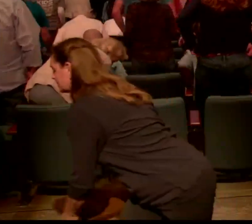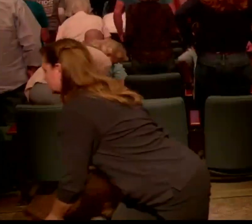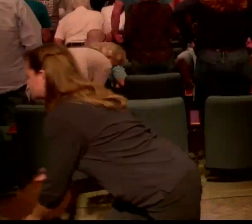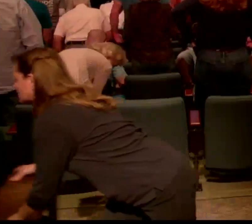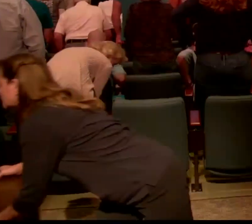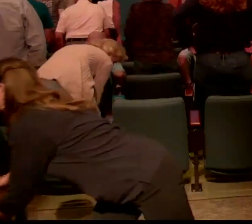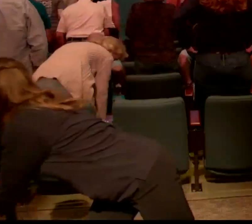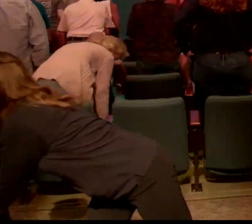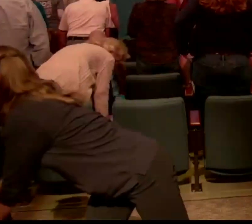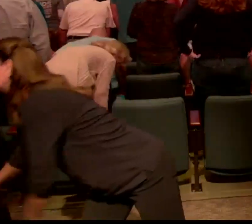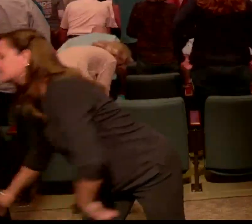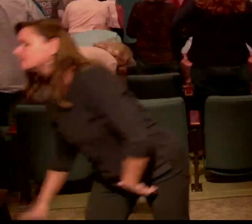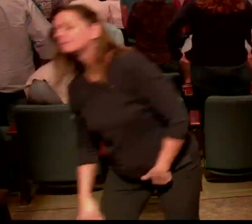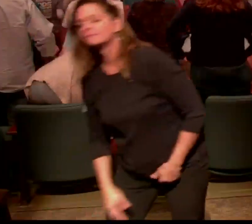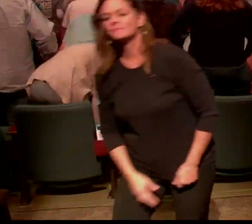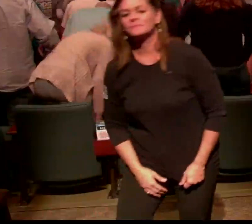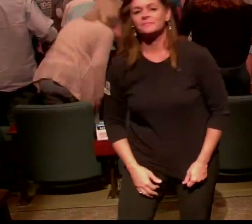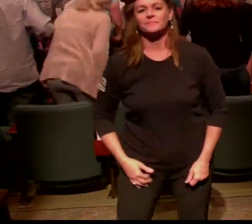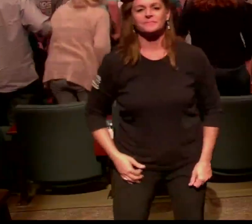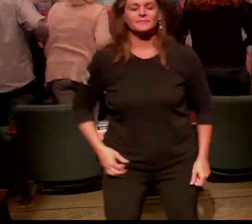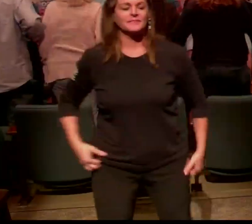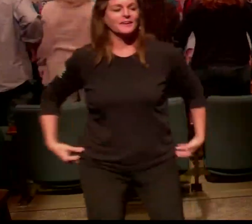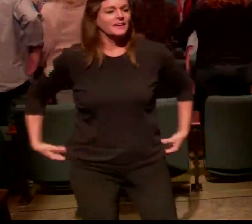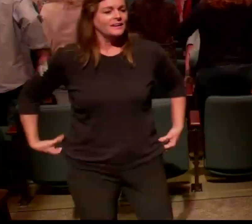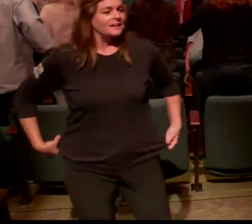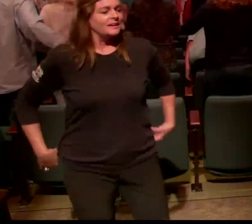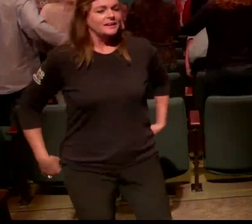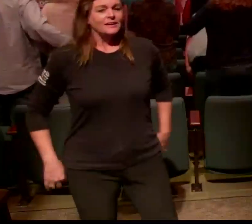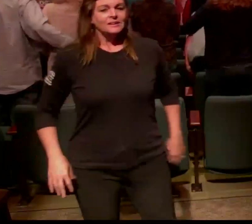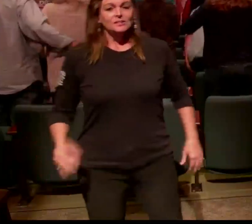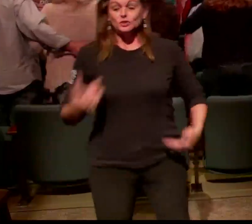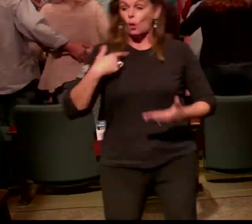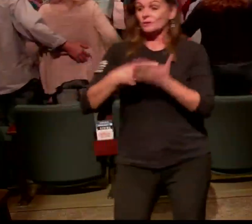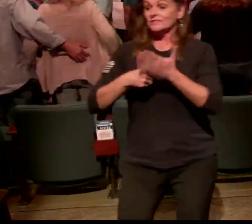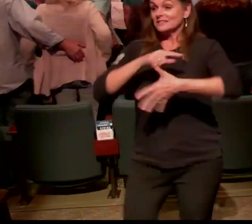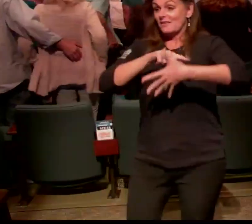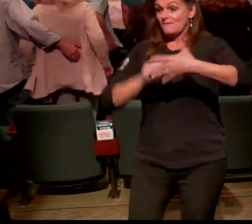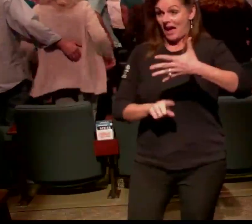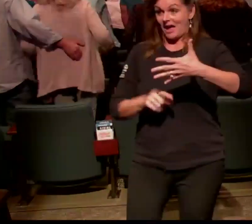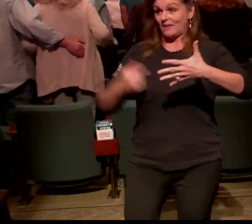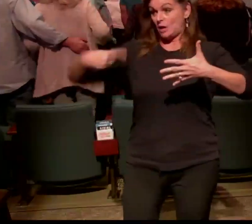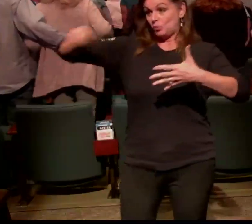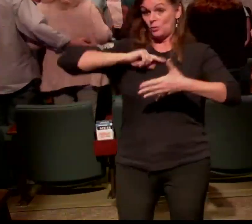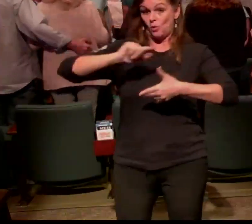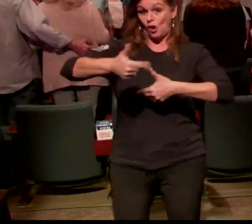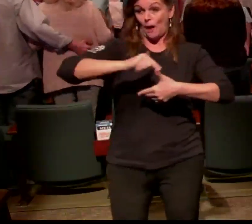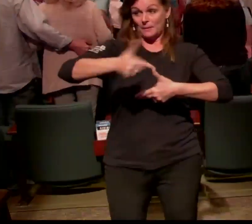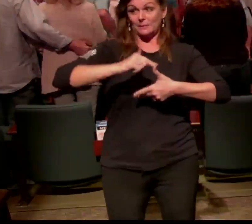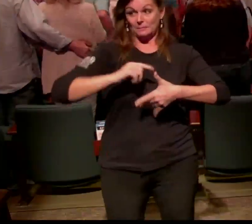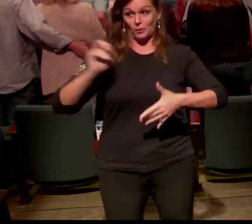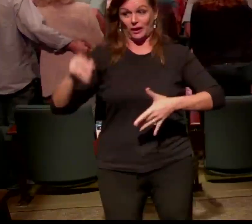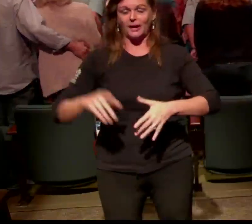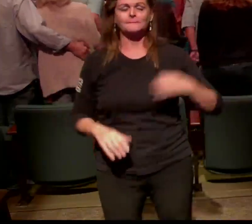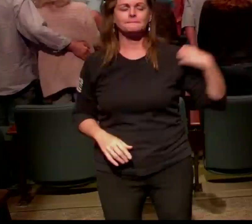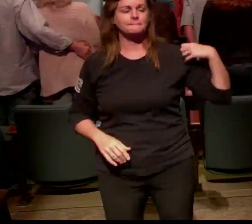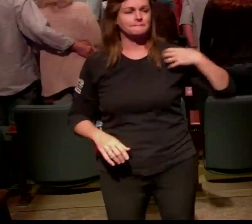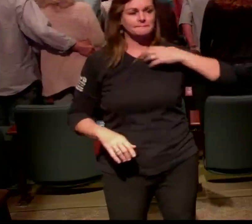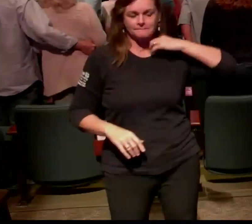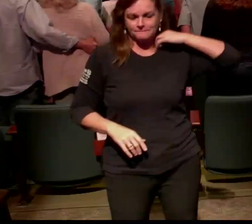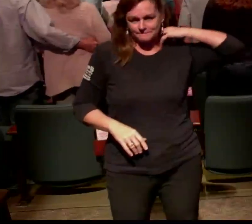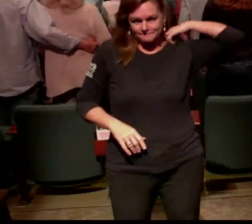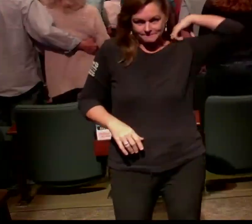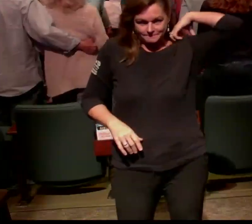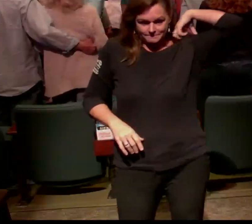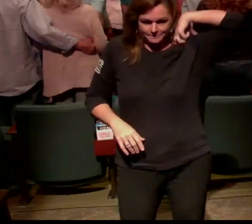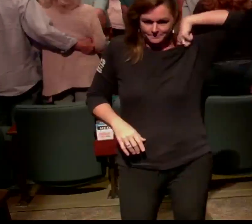front. But everybody get on the feet because we're going to go over those 5 things right now. We're going to say them out loud, okay? We're going to say them out loud. And